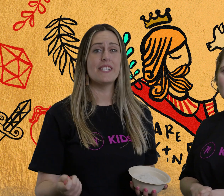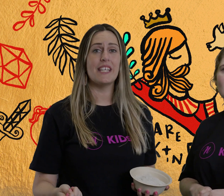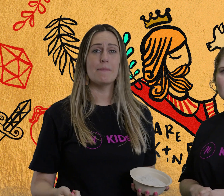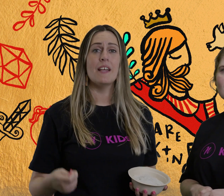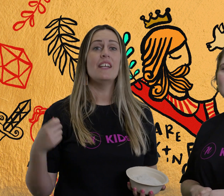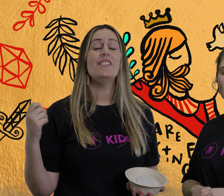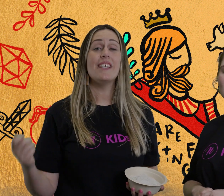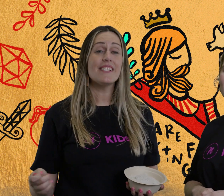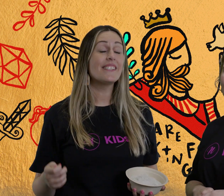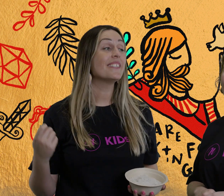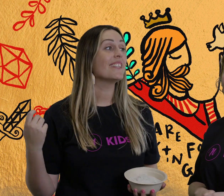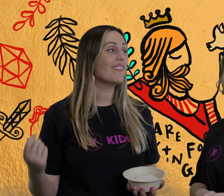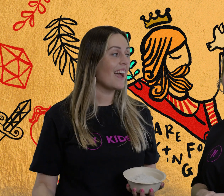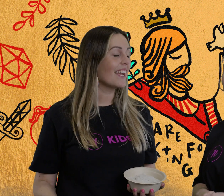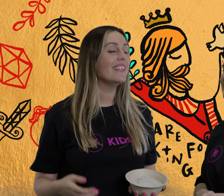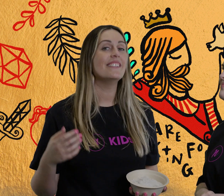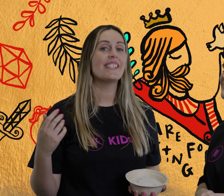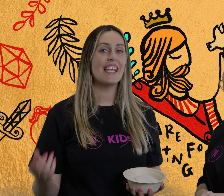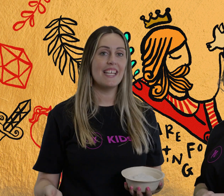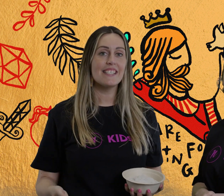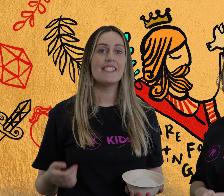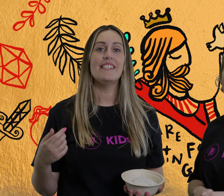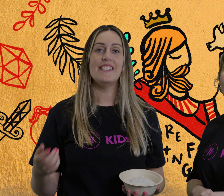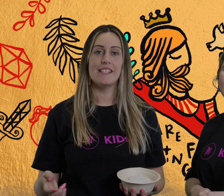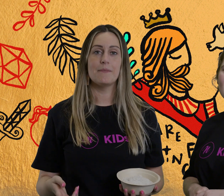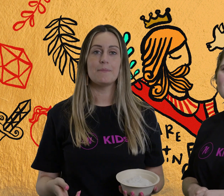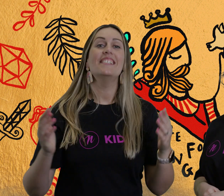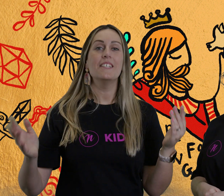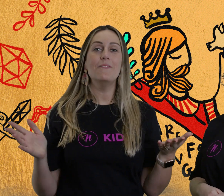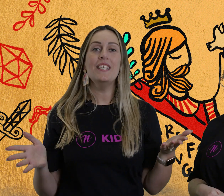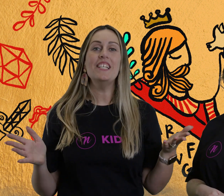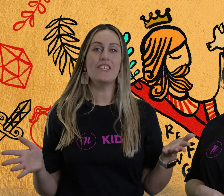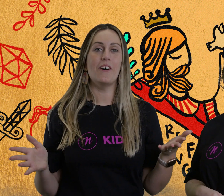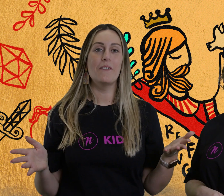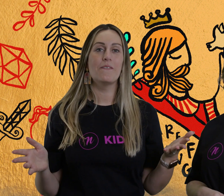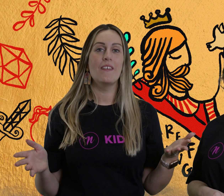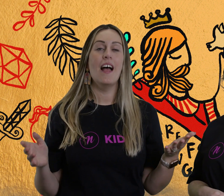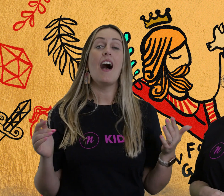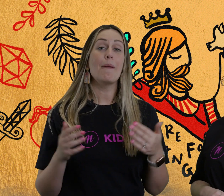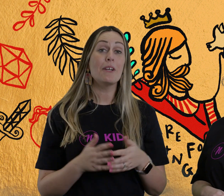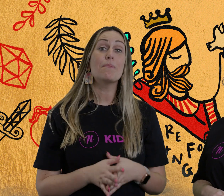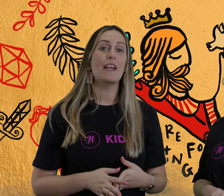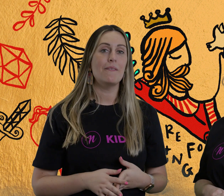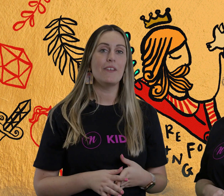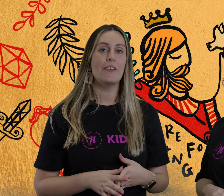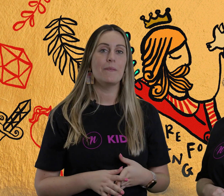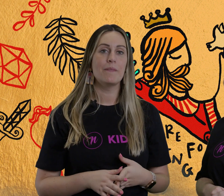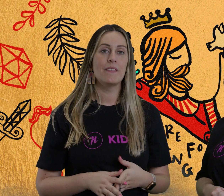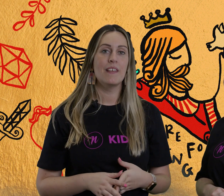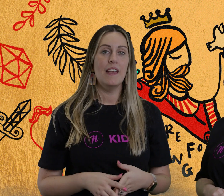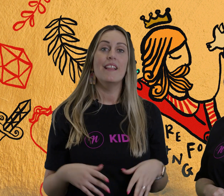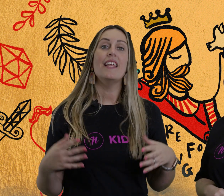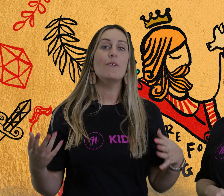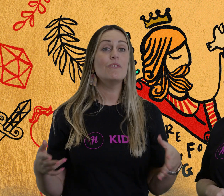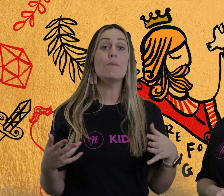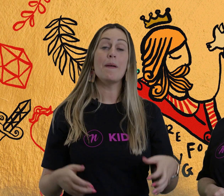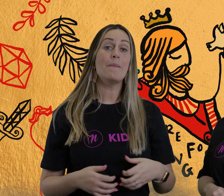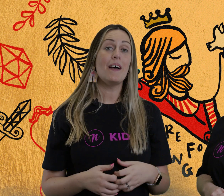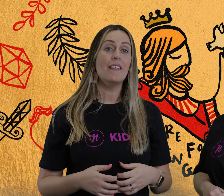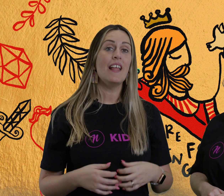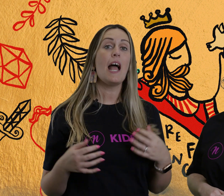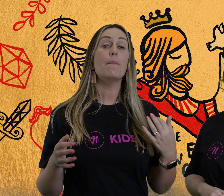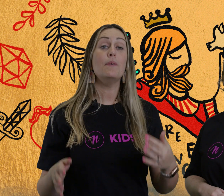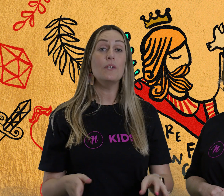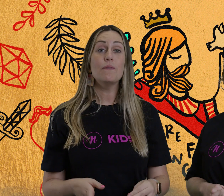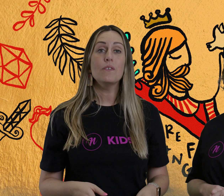get close to him, just like Zacchaeus did. To finish off, I'm going to pray for you, that you would